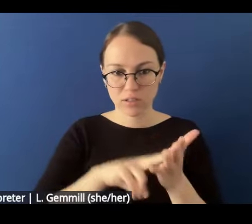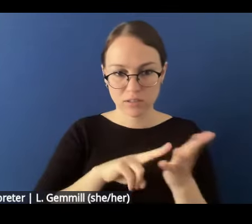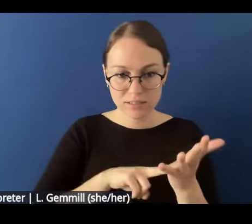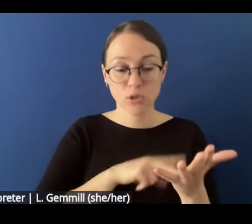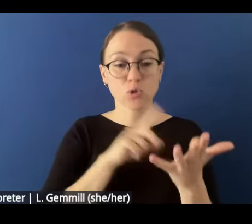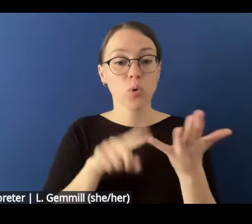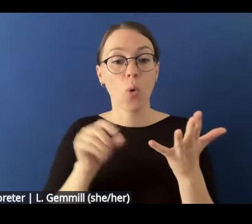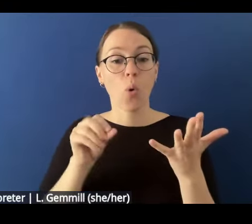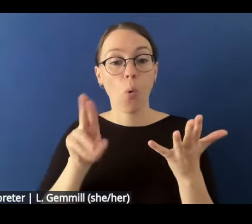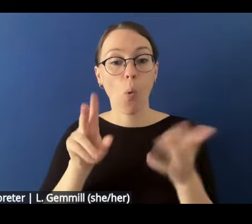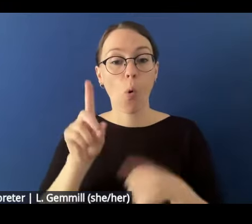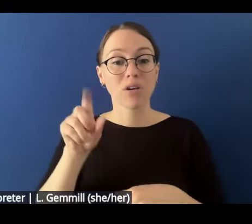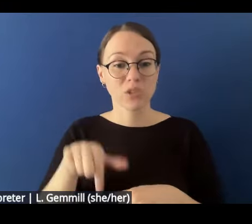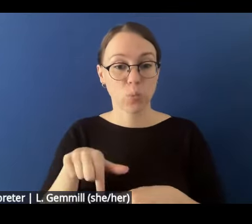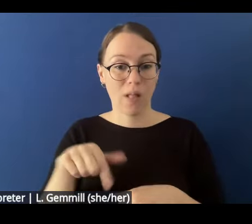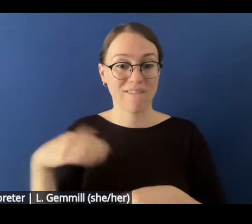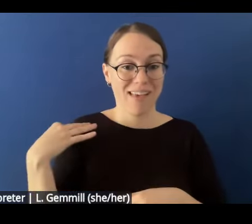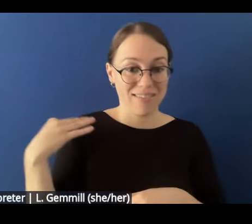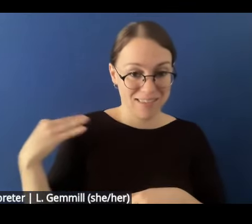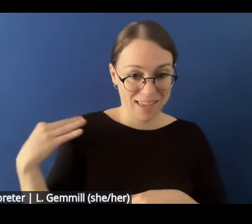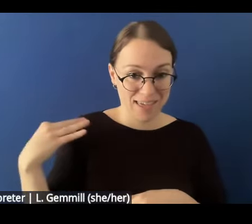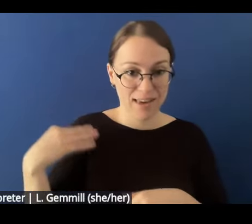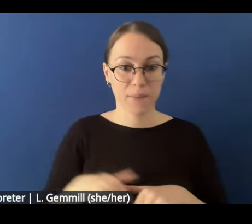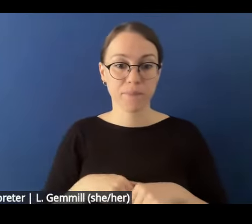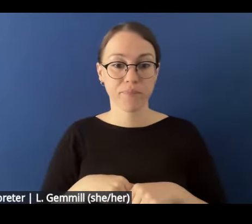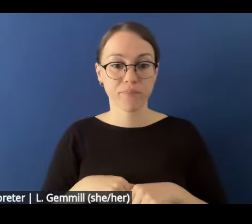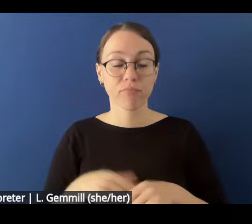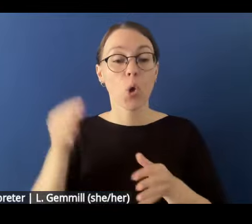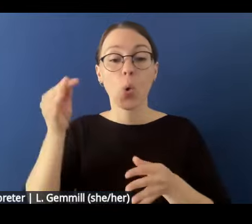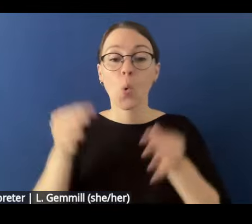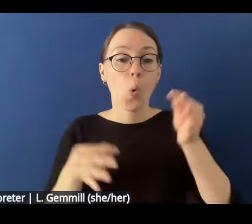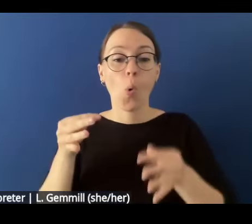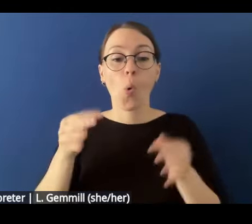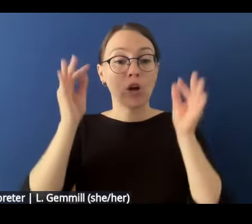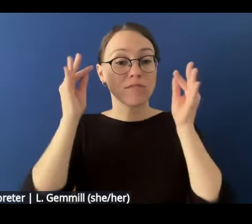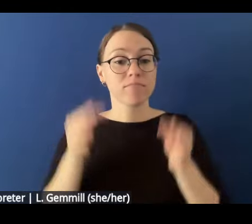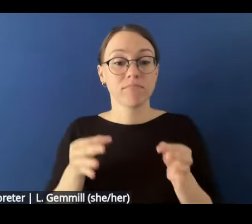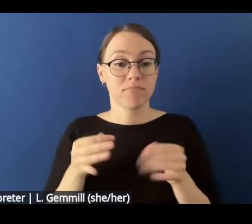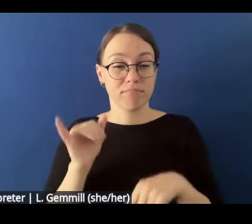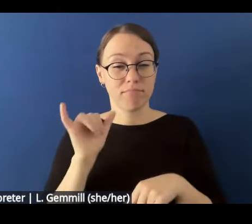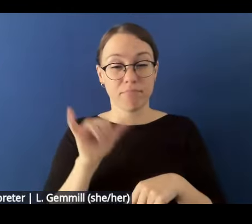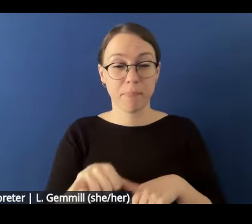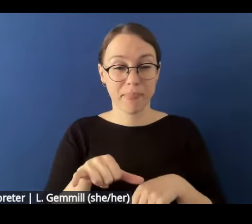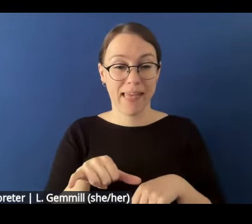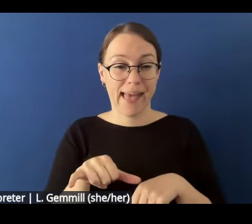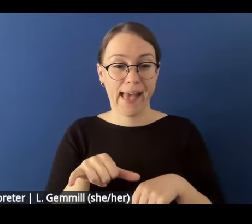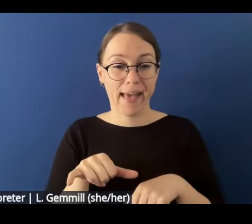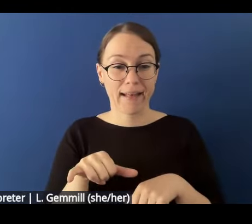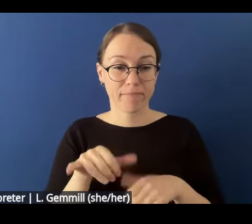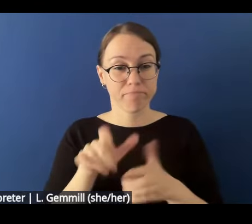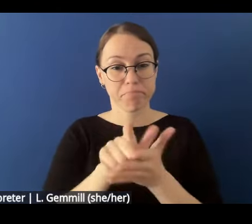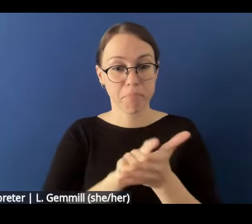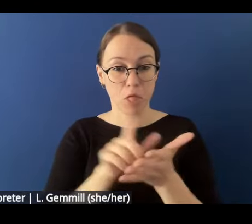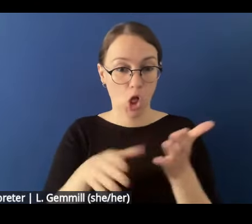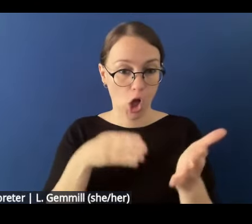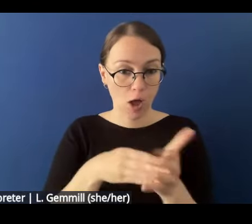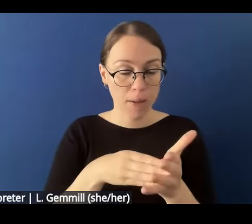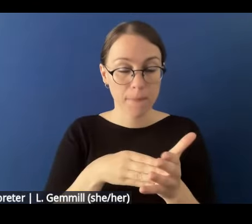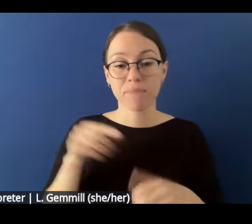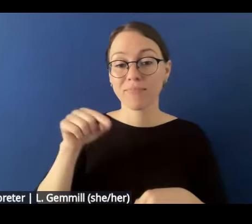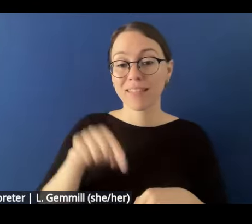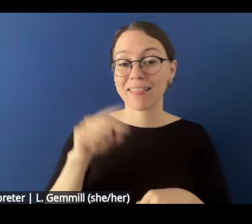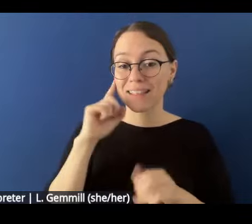candidate. What the Court of Appeals said as part of this litigation was that this investigation does not have to